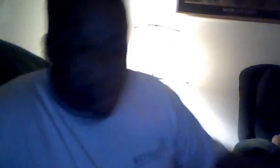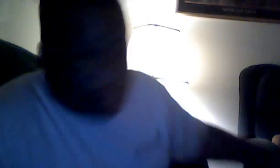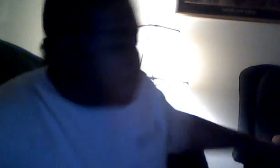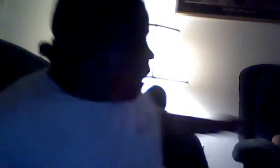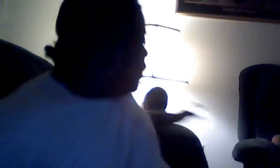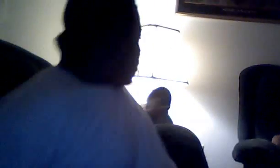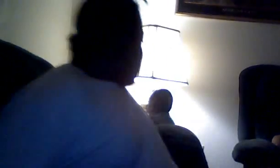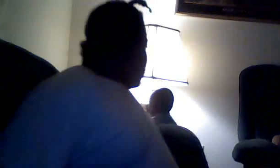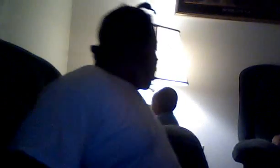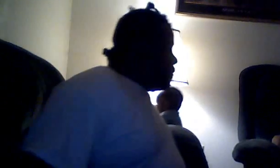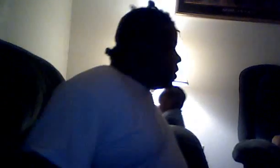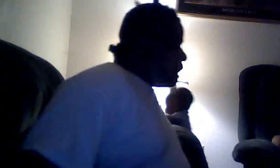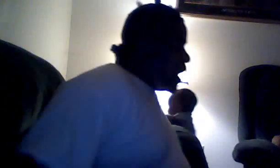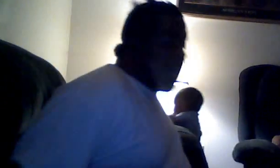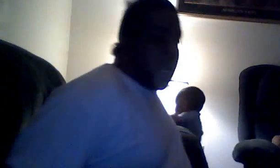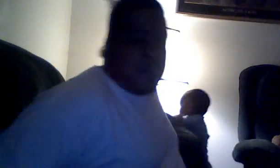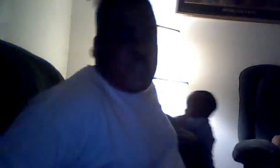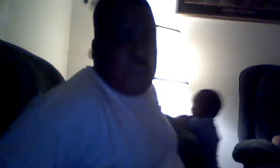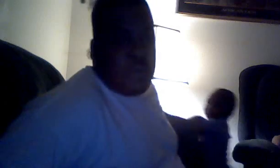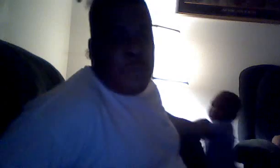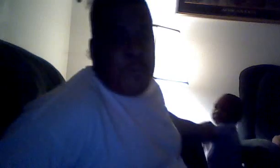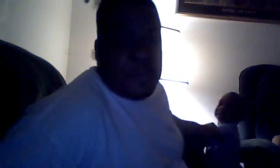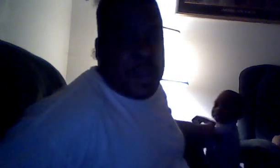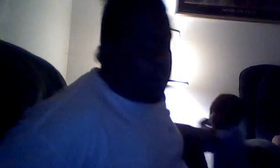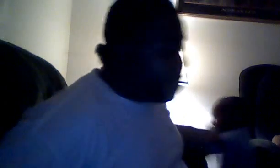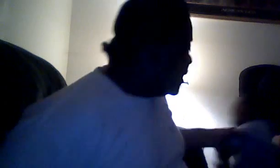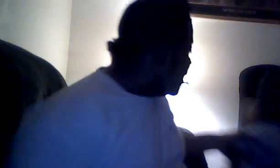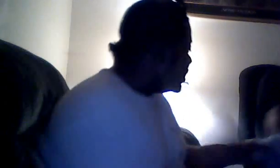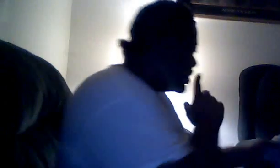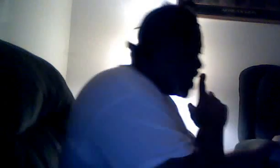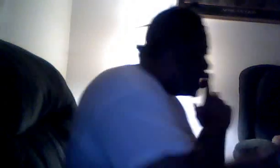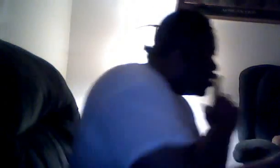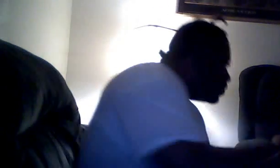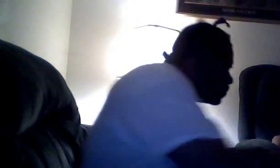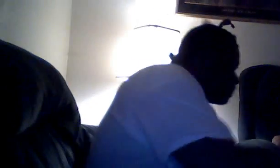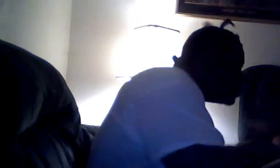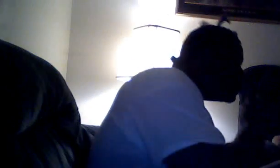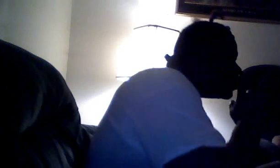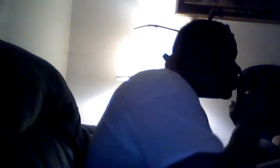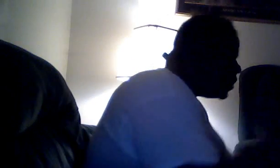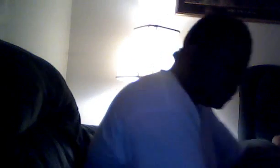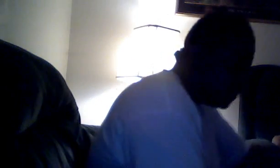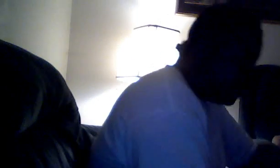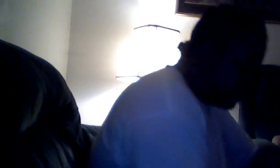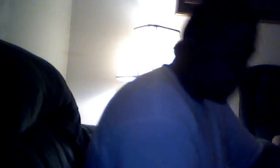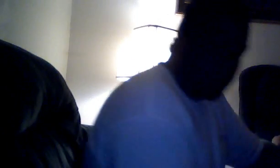On fire. Everything that I be doing, rapping in my damn sight. I